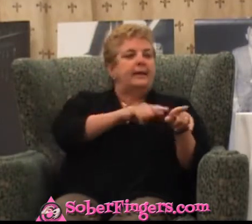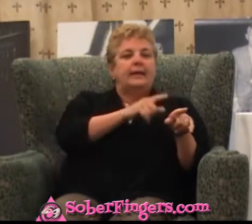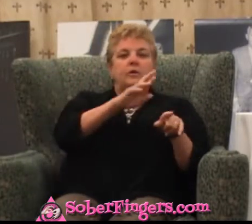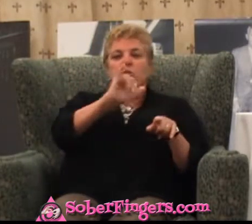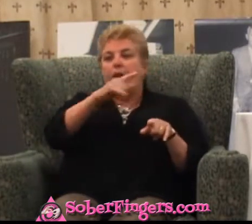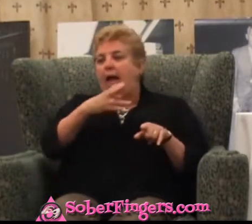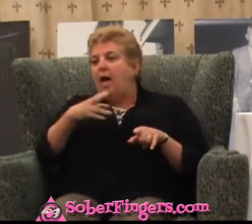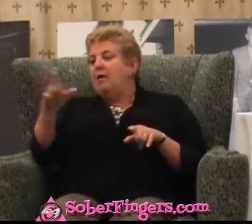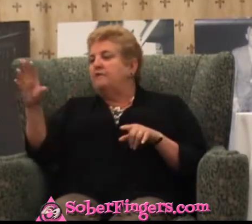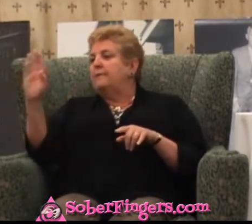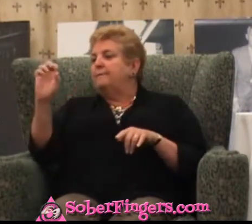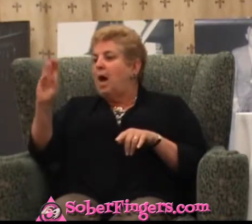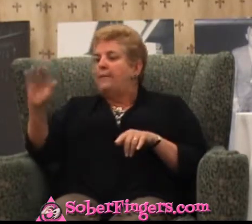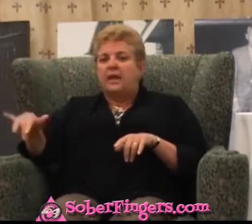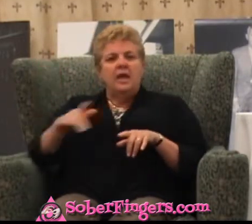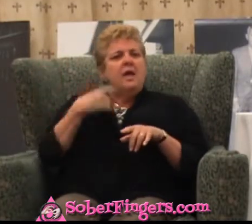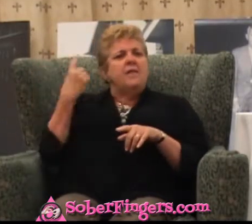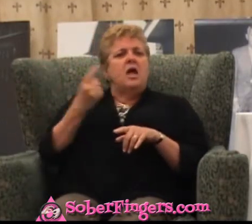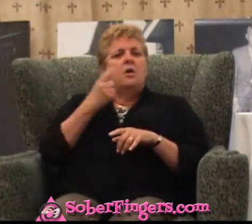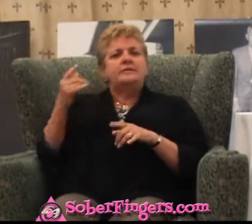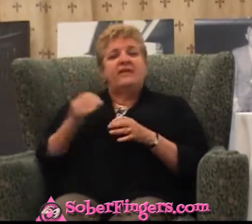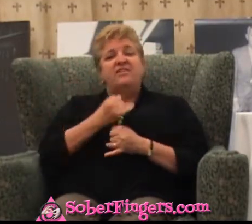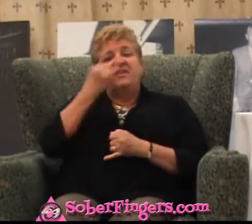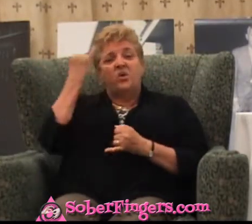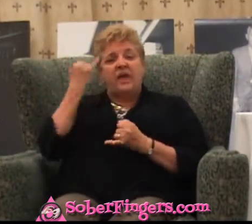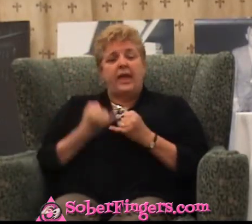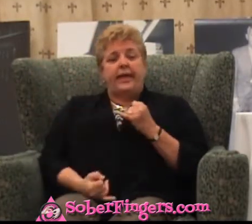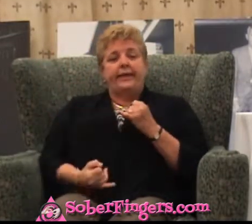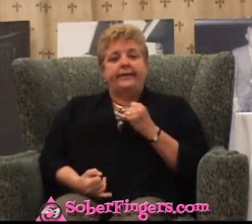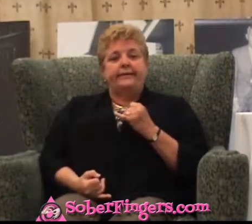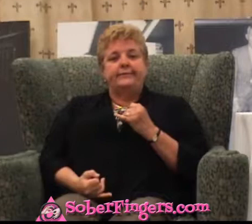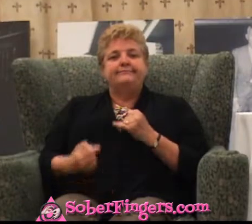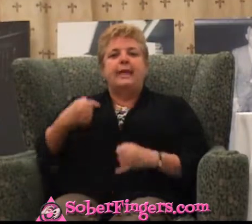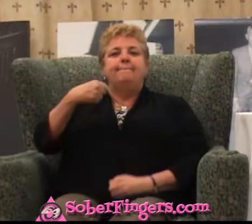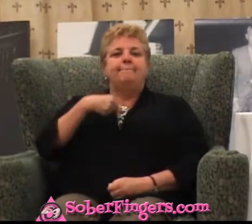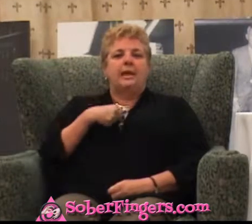take... And they would always get to the end, and it was always me and some fat guy.